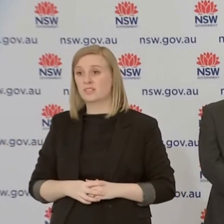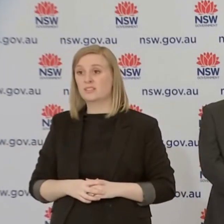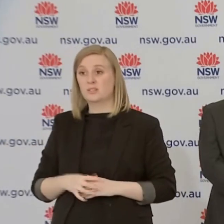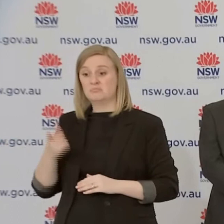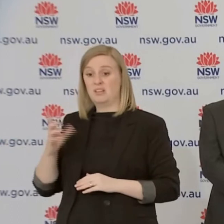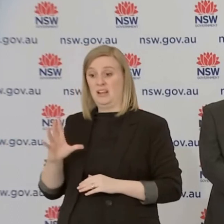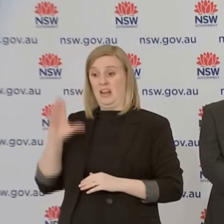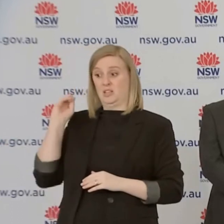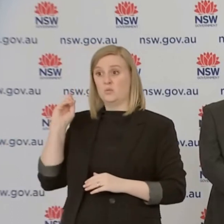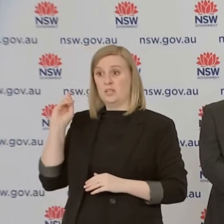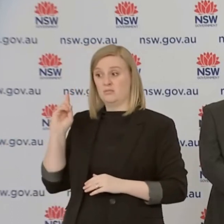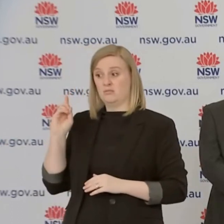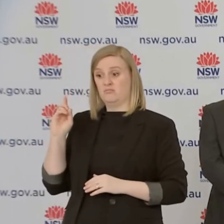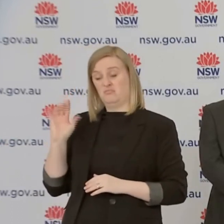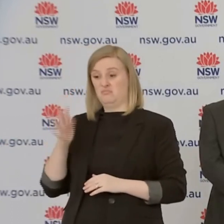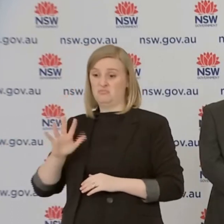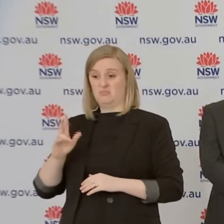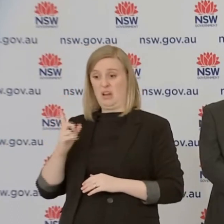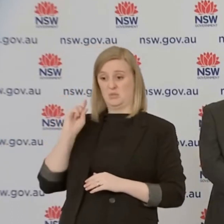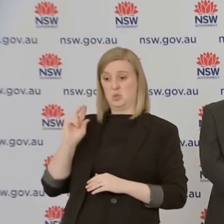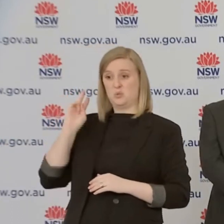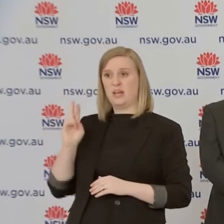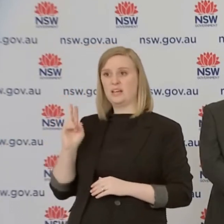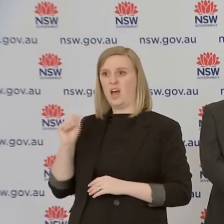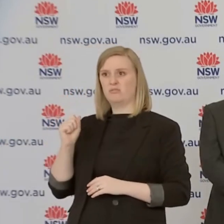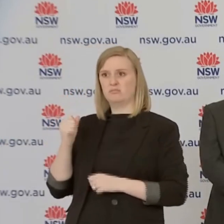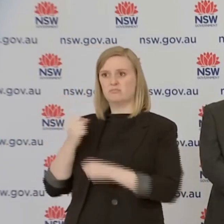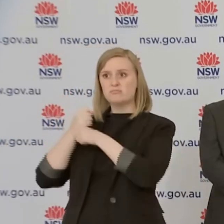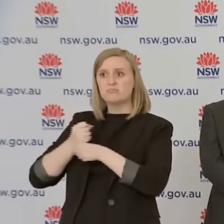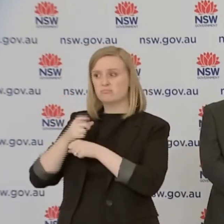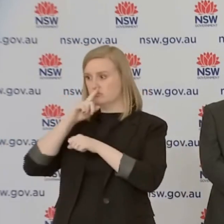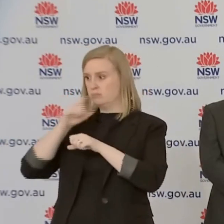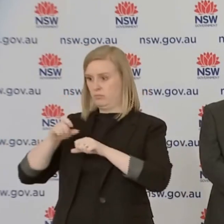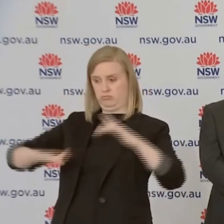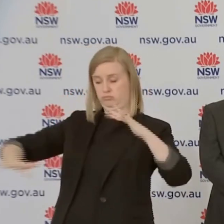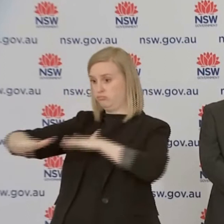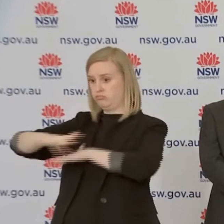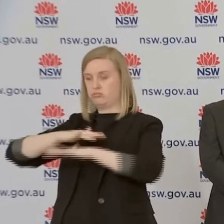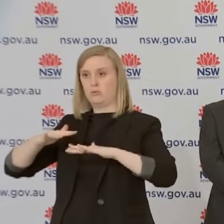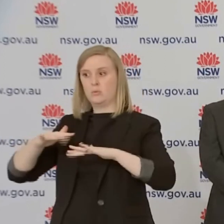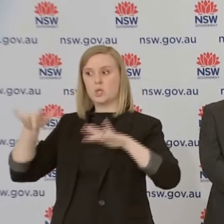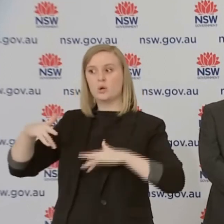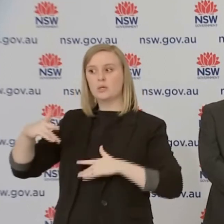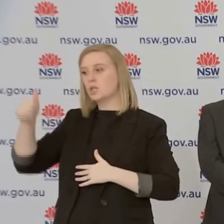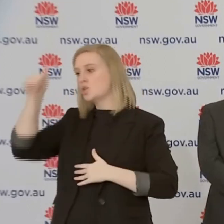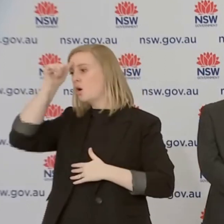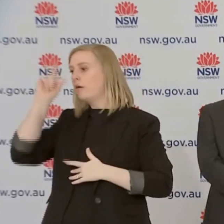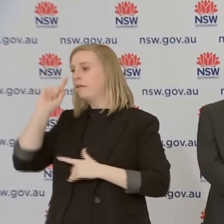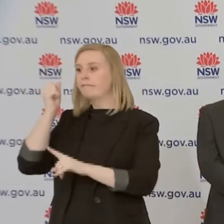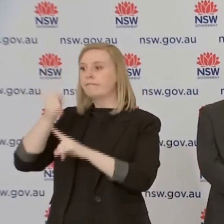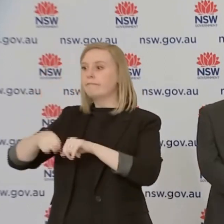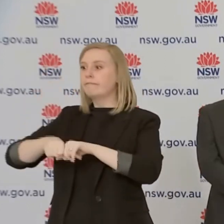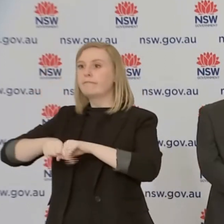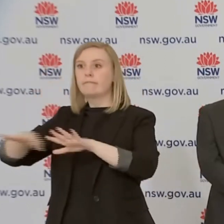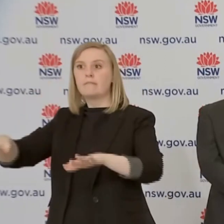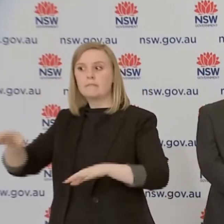spreading events that occurred a week ago or a week or so ago. So it's a number of factors, and that's why we're urging everybody, if you have the mildest of symptoms,